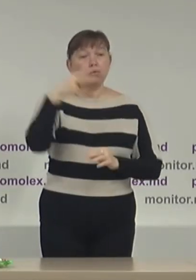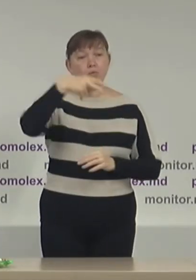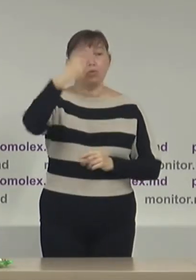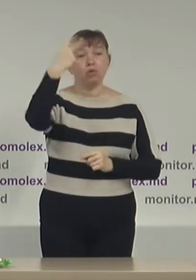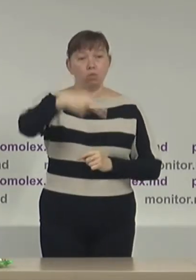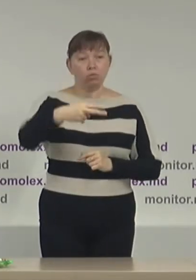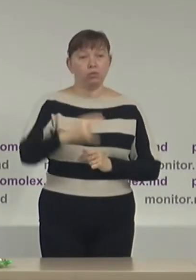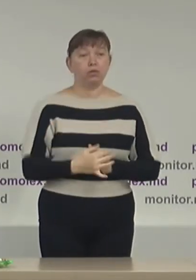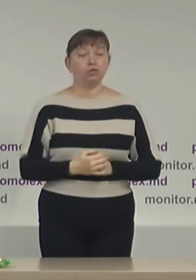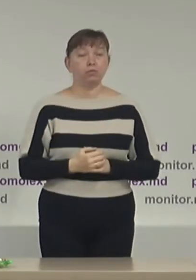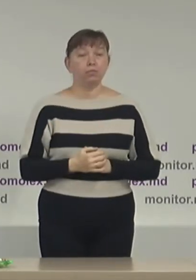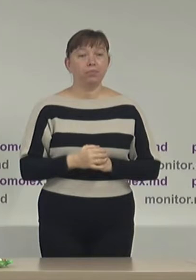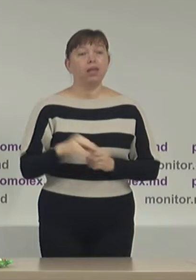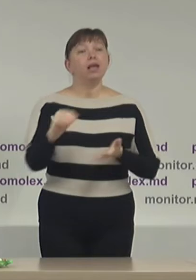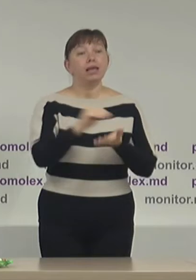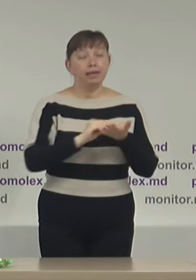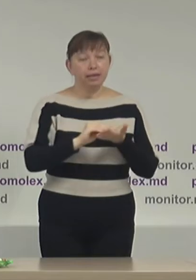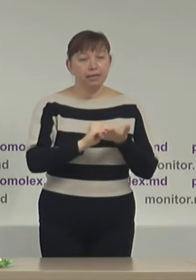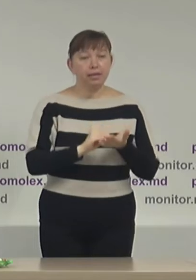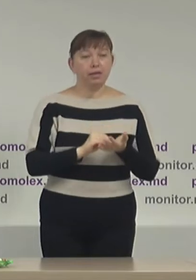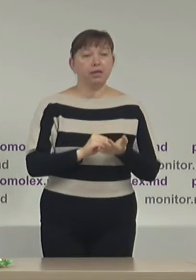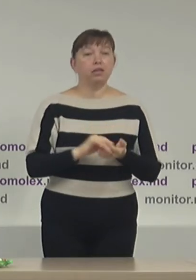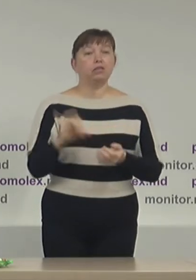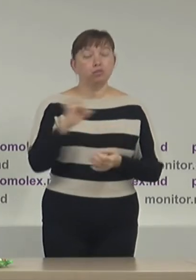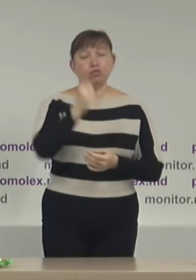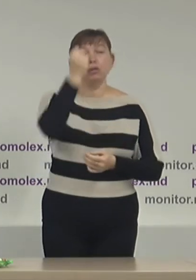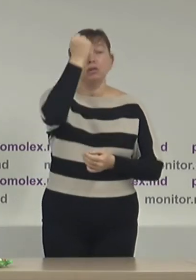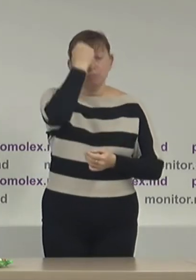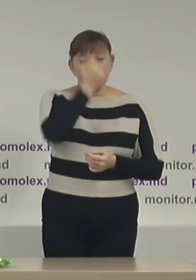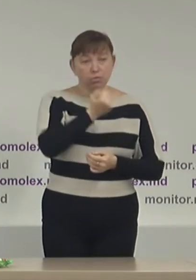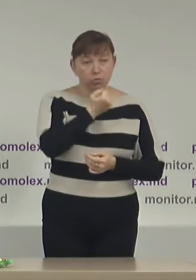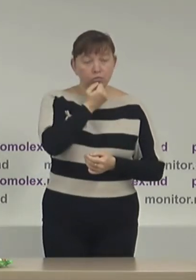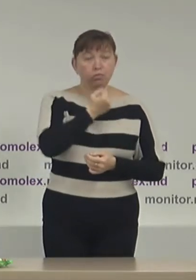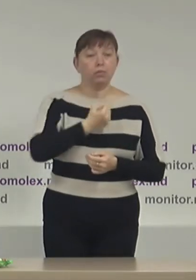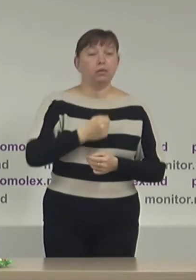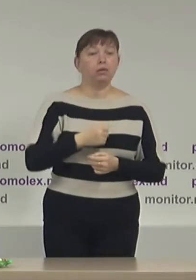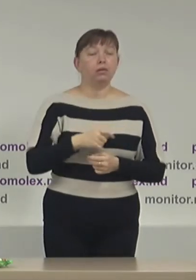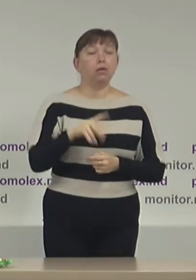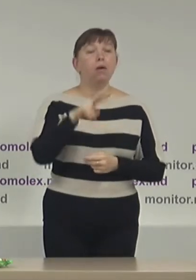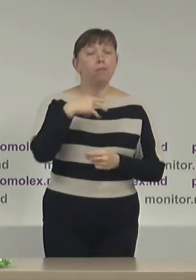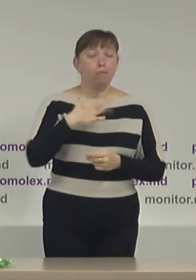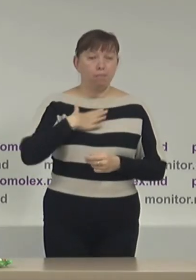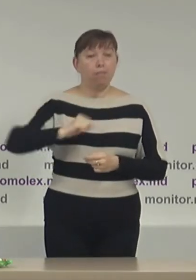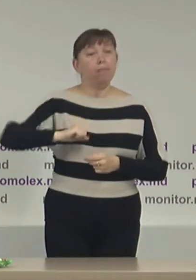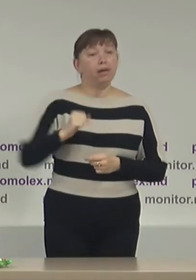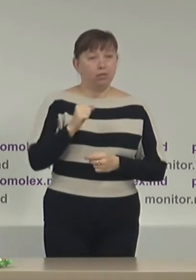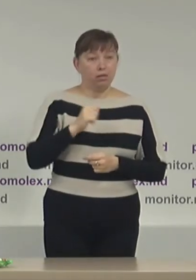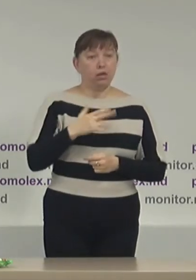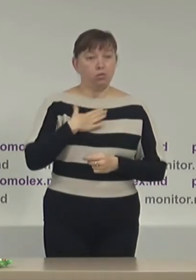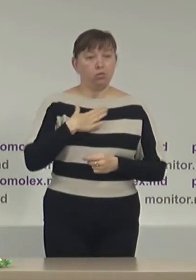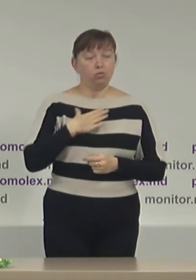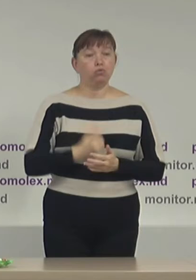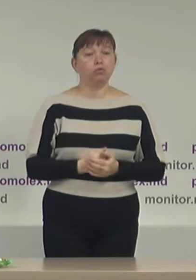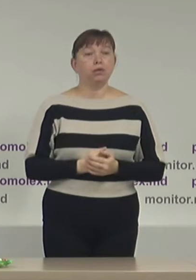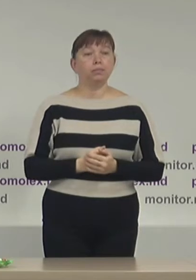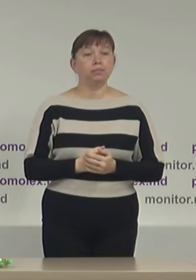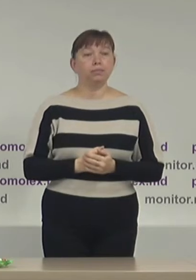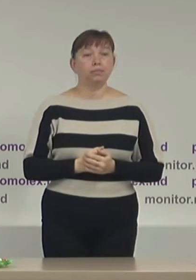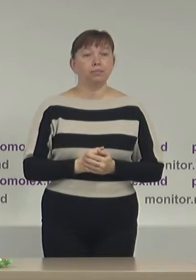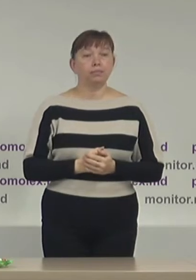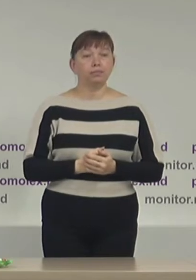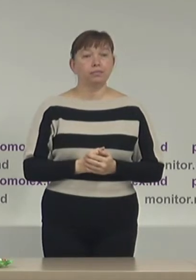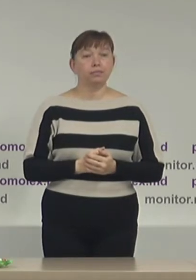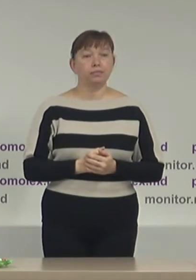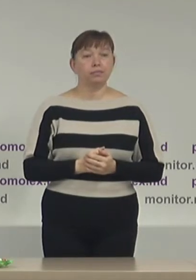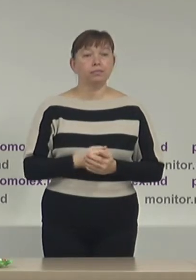2nd to 6th of November 2020. I reiterate, and I would like to express our sincere gratitude to